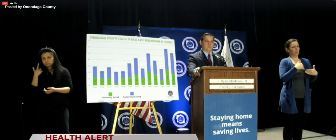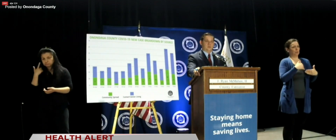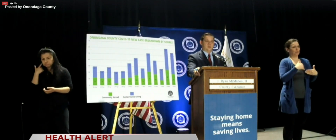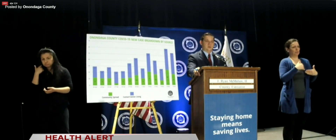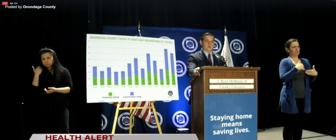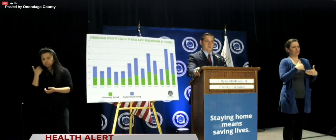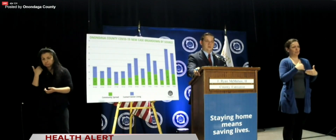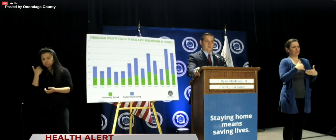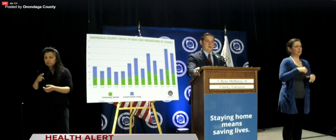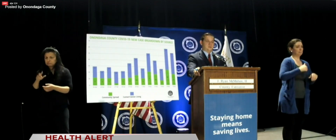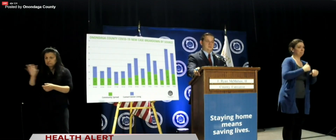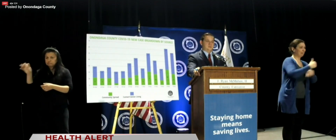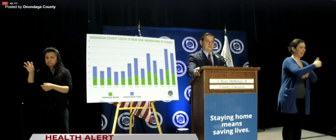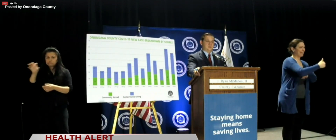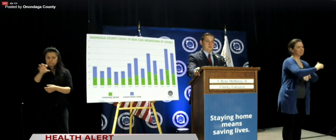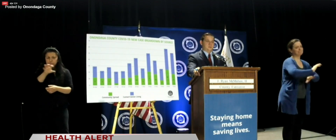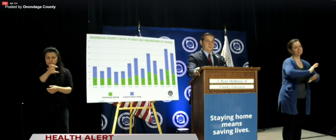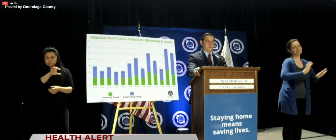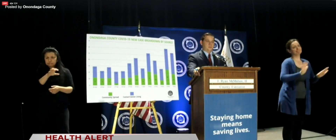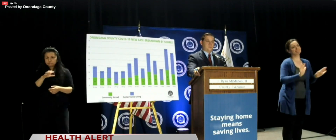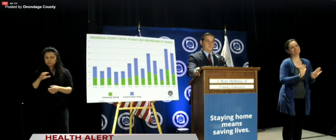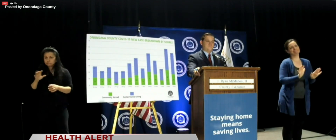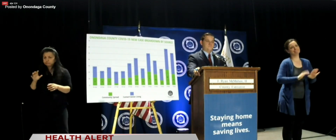when, you know,